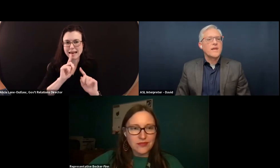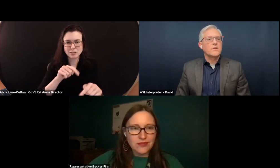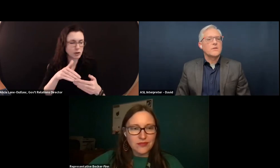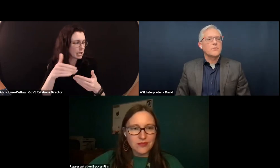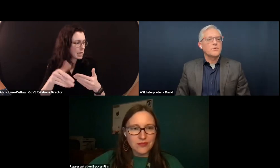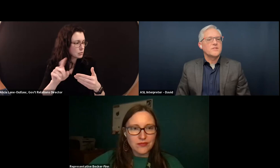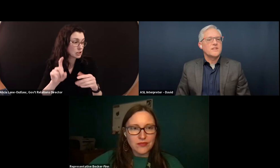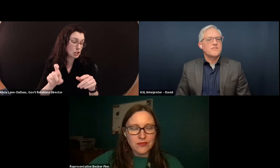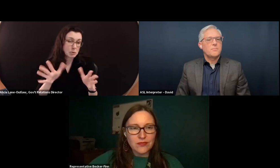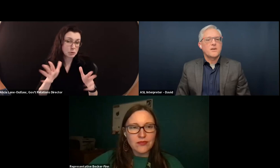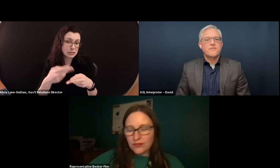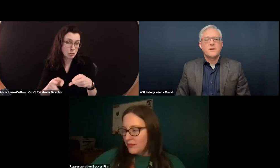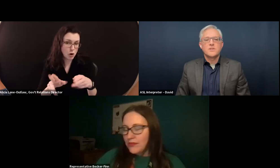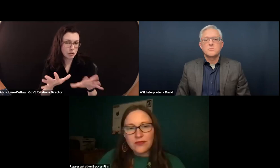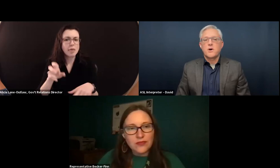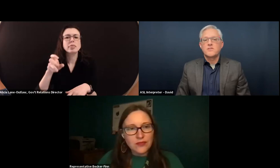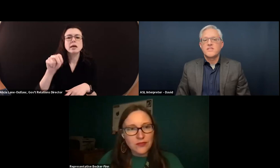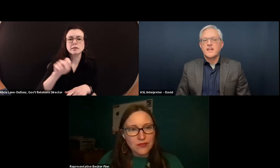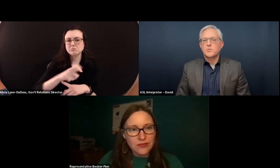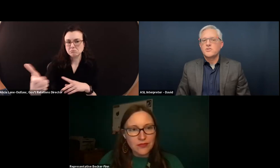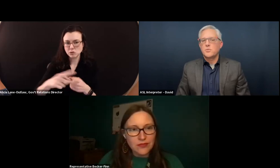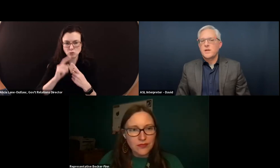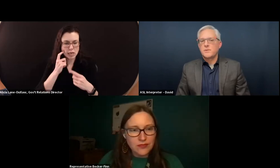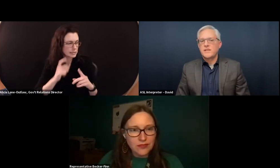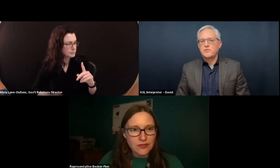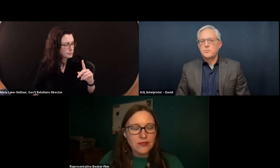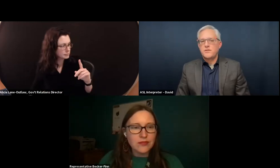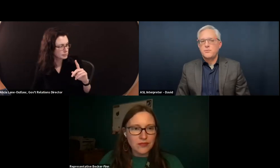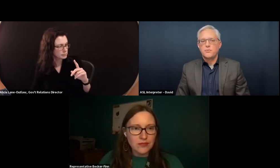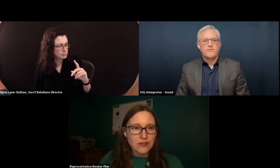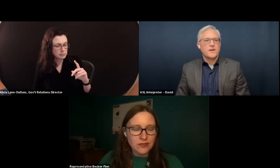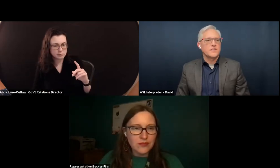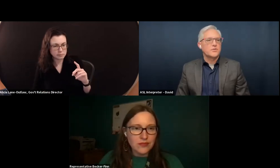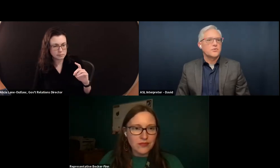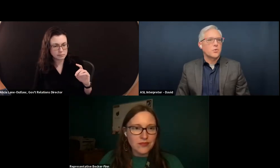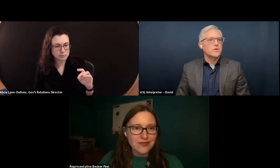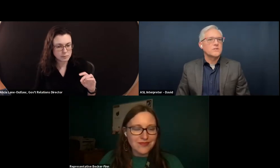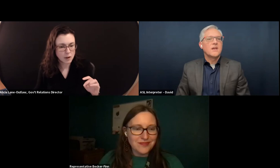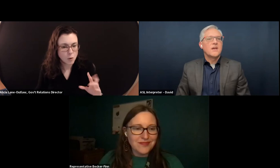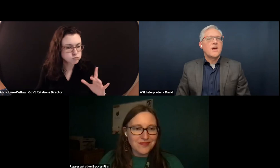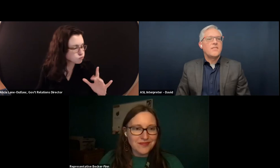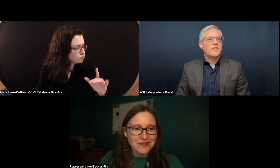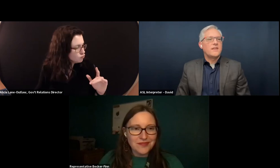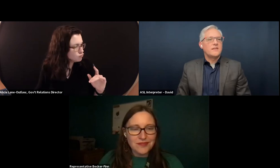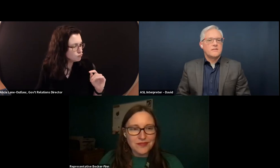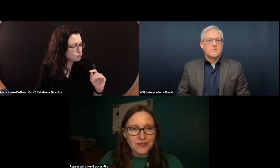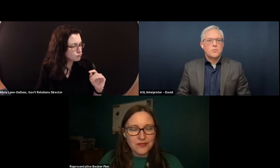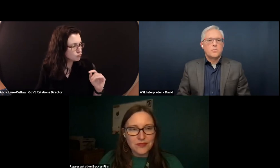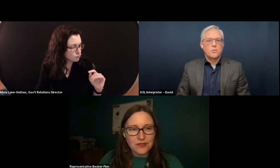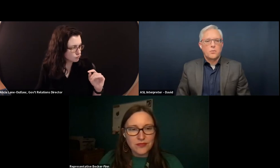I wanna let Representative Becker-Finn respond to the next question, which I believe should be fairly short, and